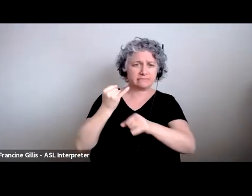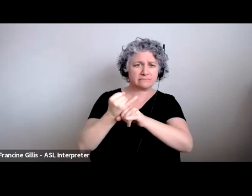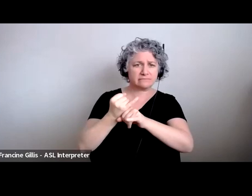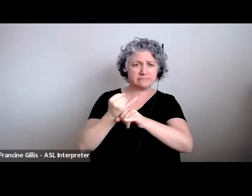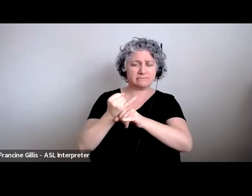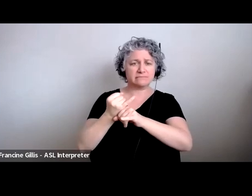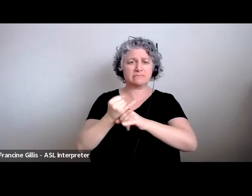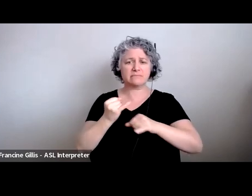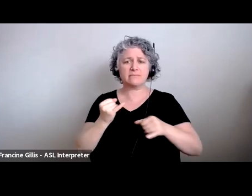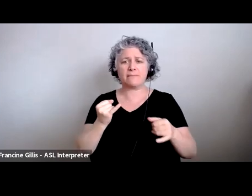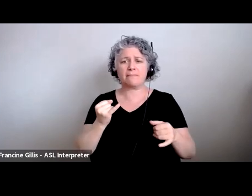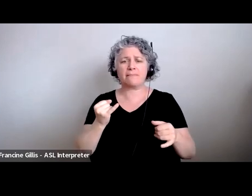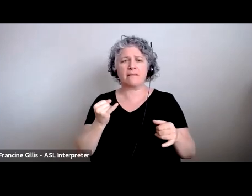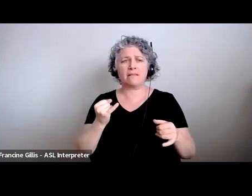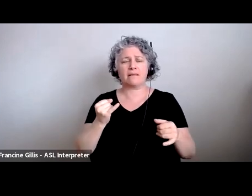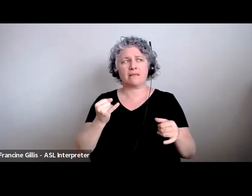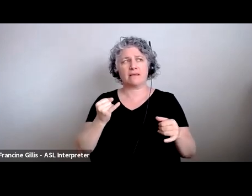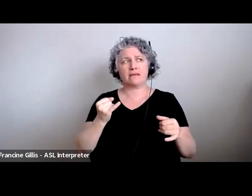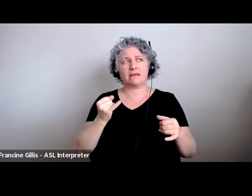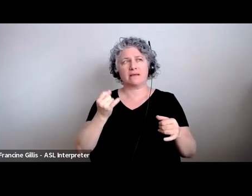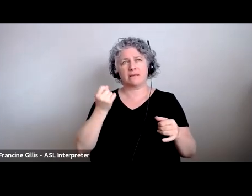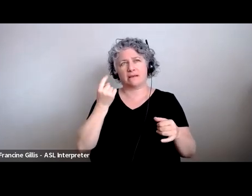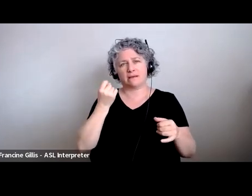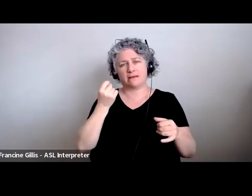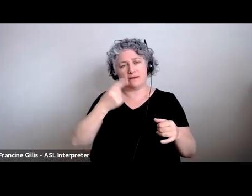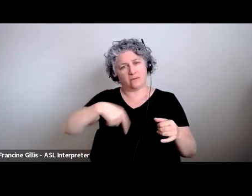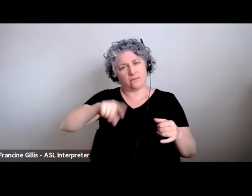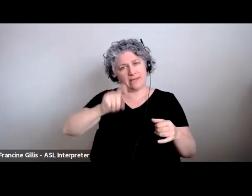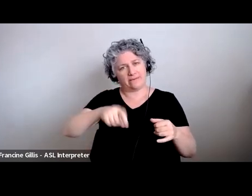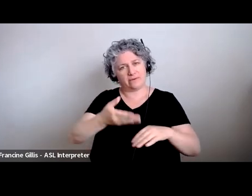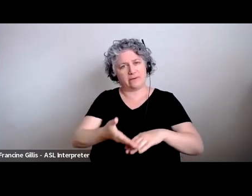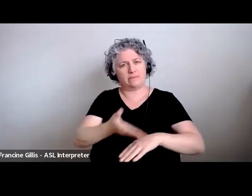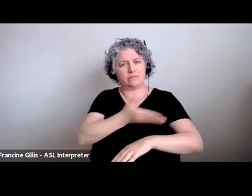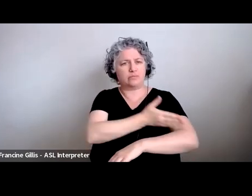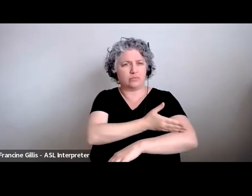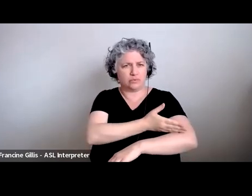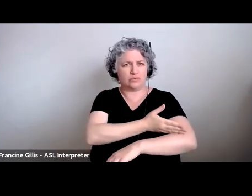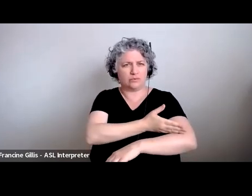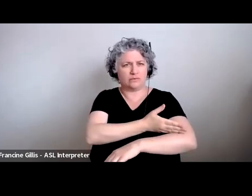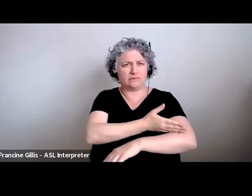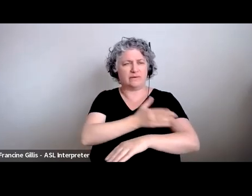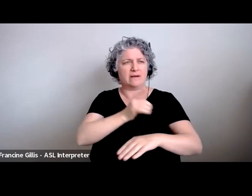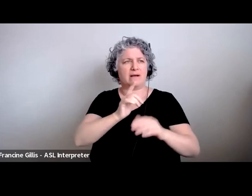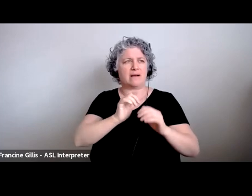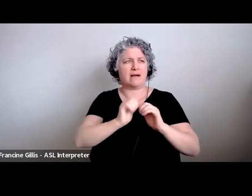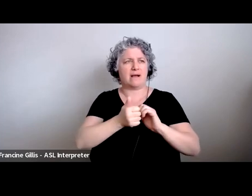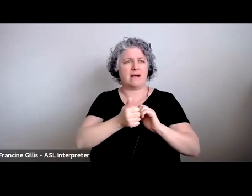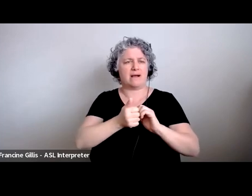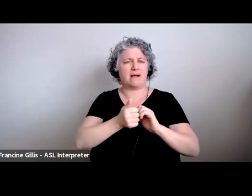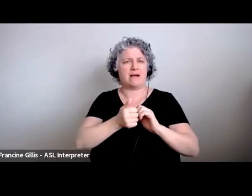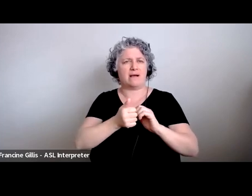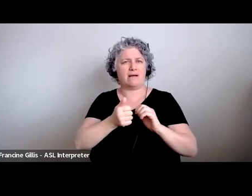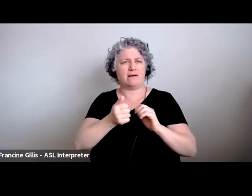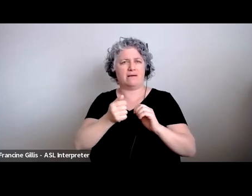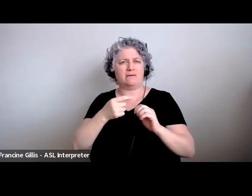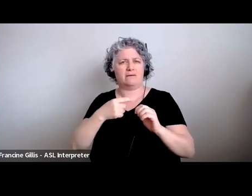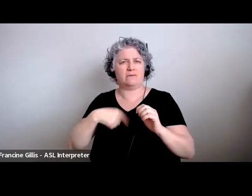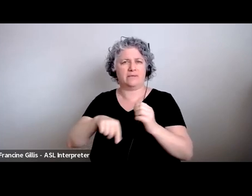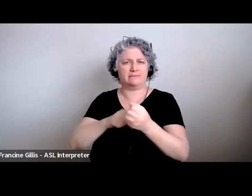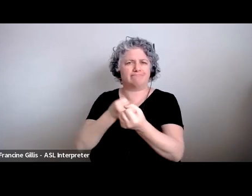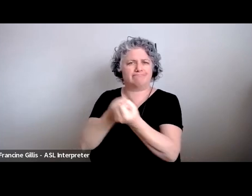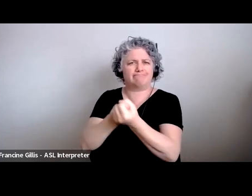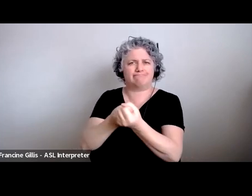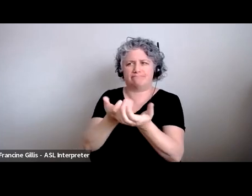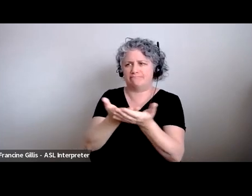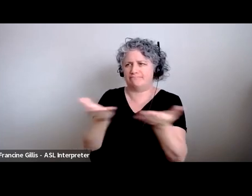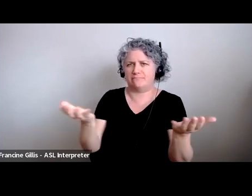to do a much better job of standing next to them in the conversations that they're having and proving that we can be